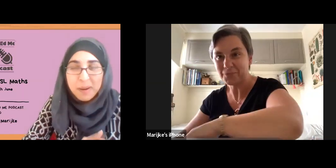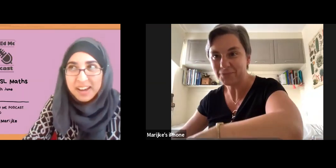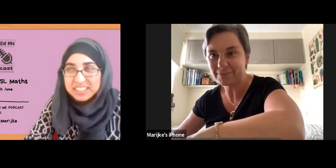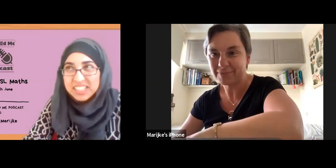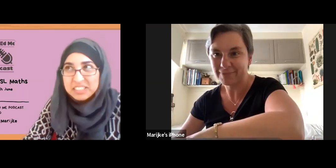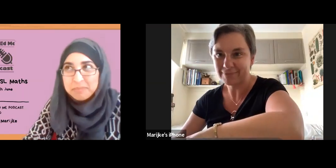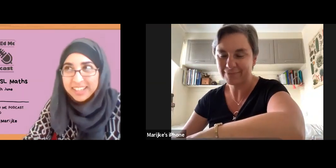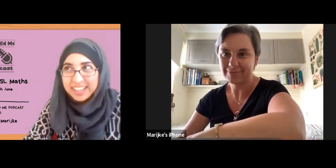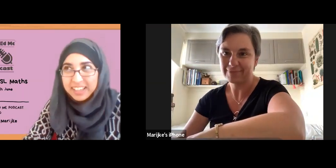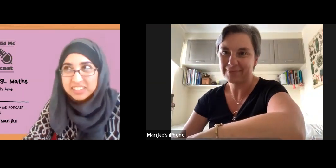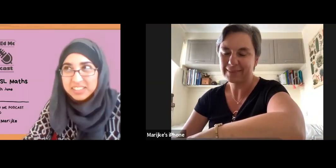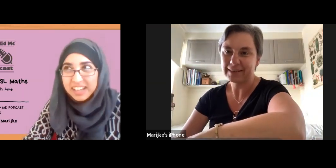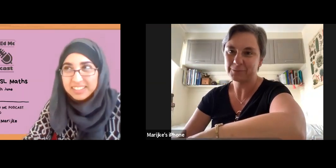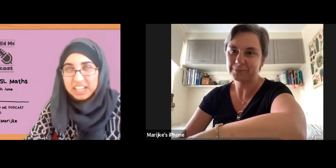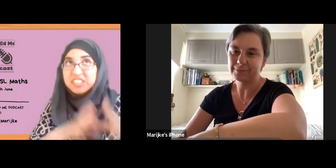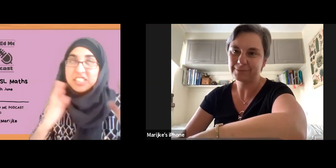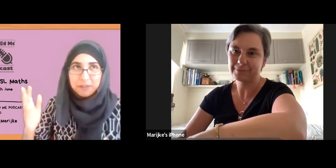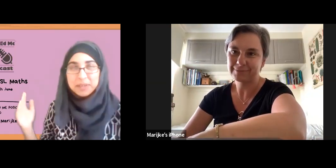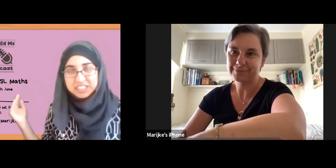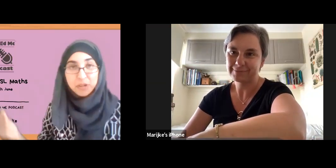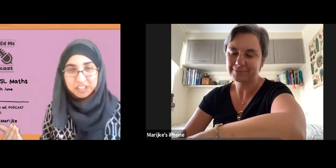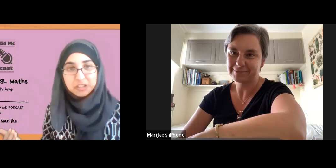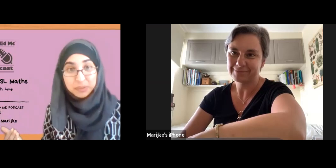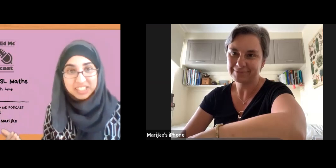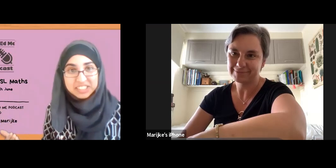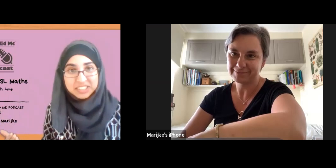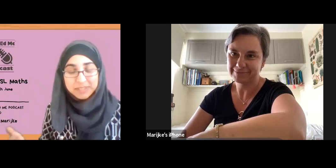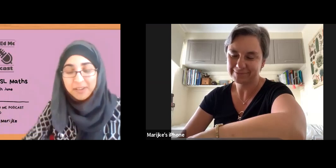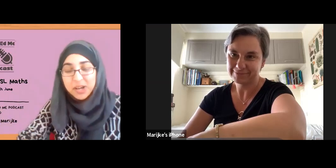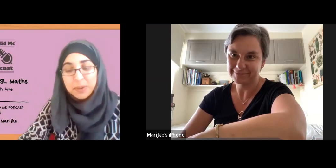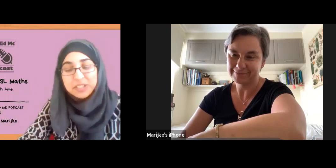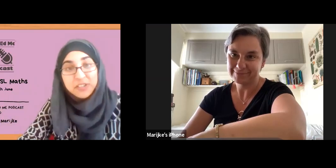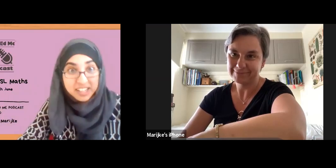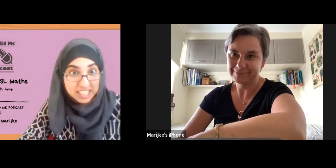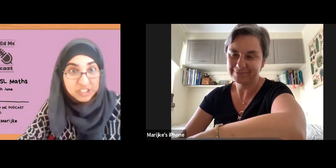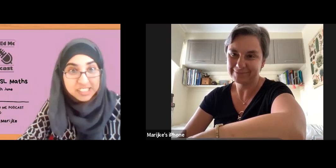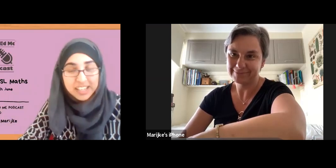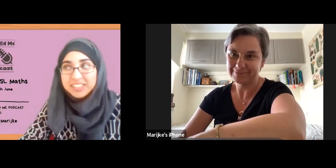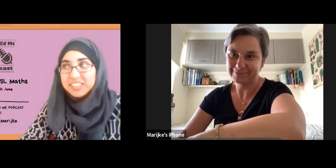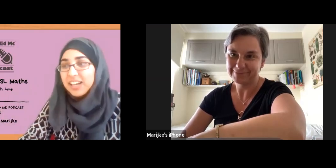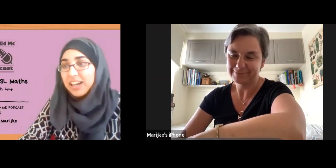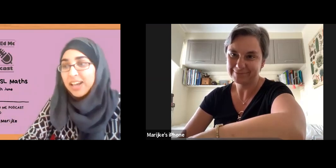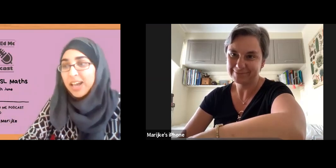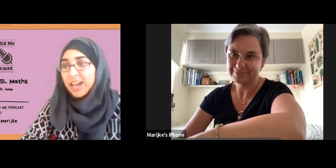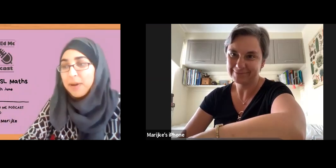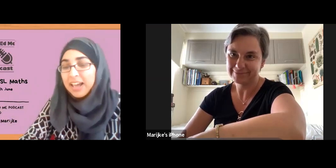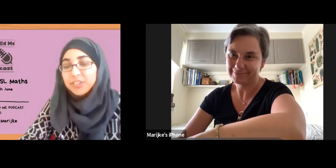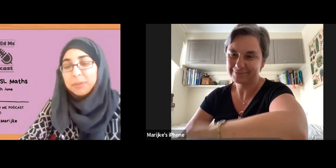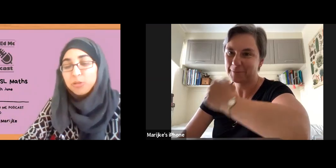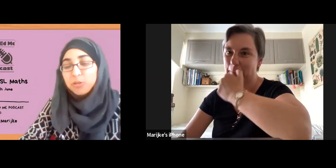I say to my kids, and it's different because I'm not in a schooling system now. When we do dissection days, I have to be pretty